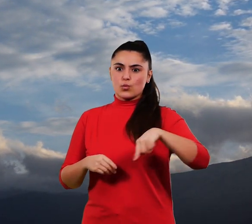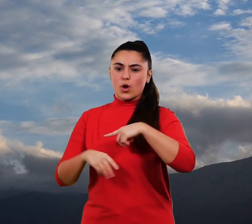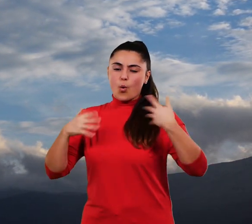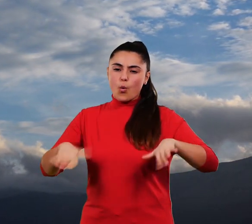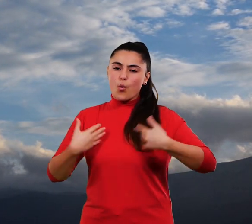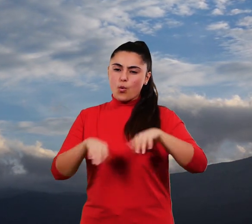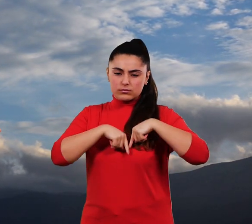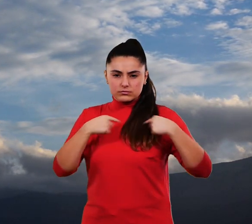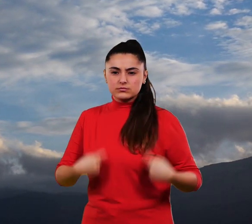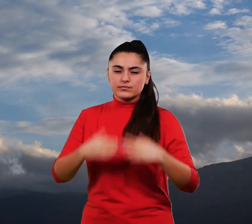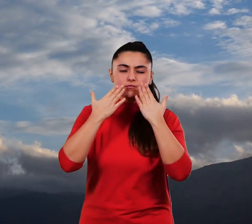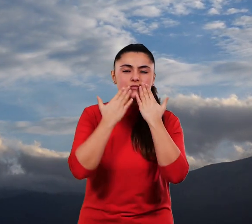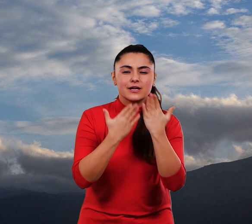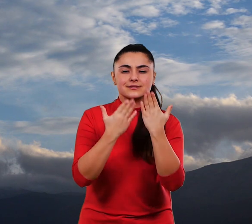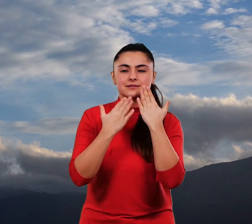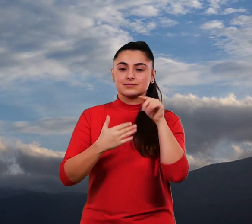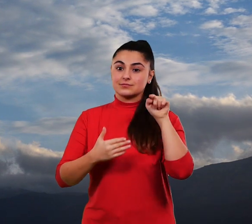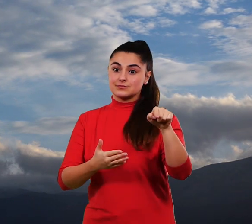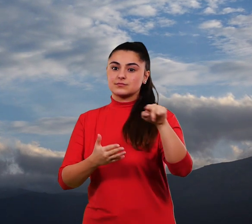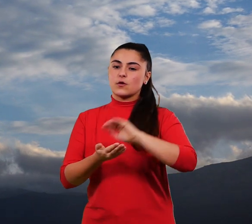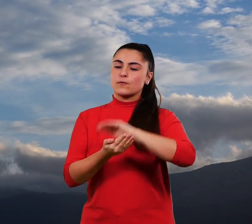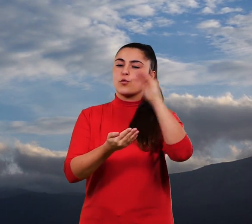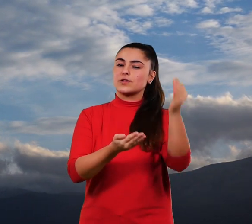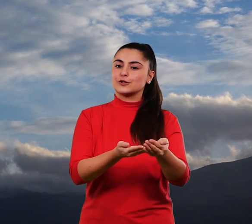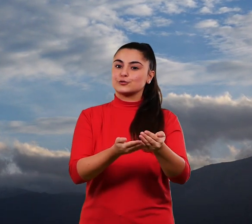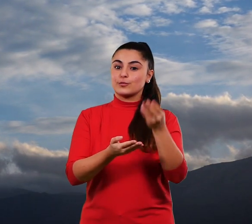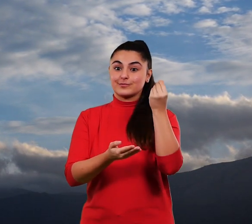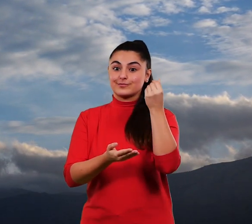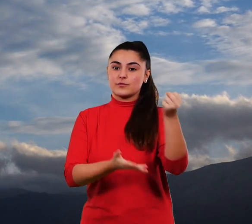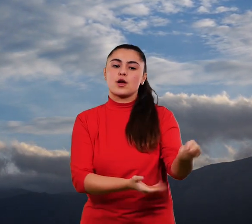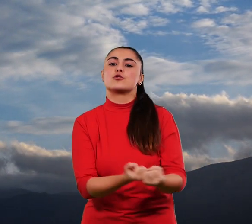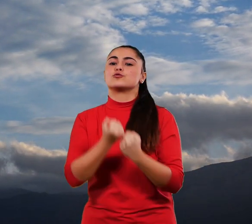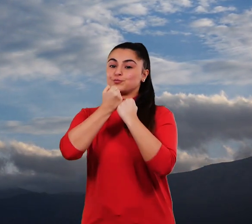Foundation for both the opportunity and financial support